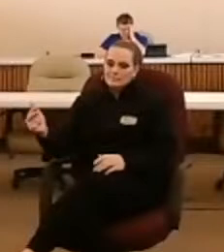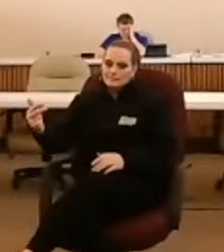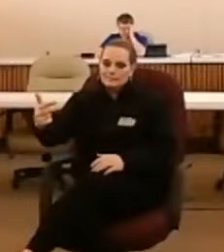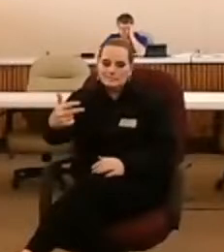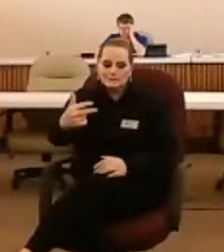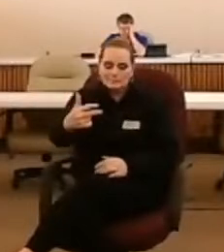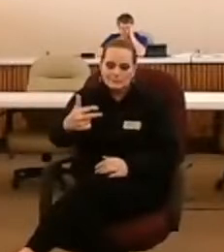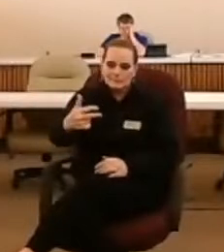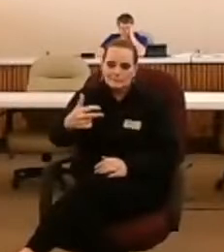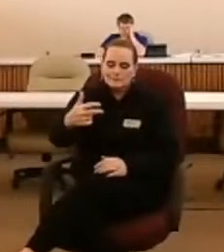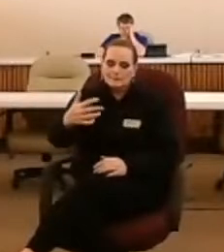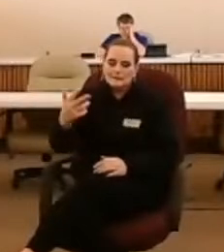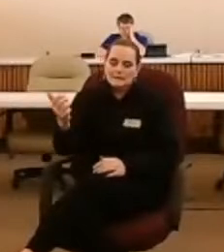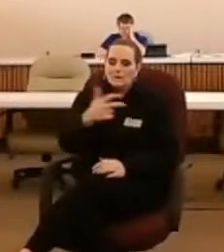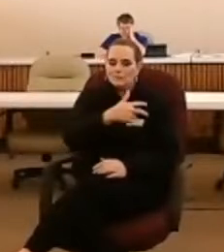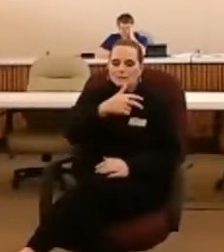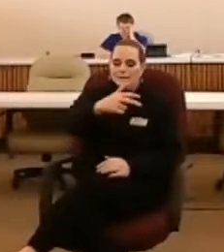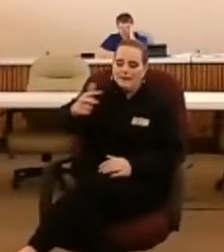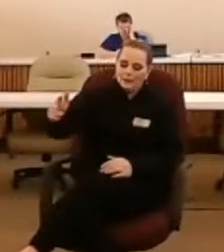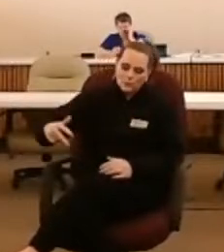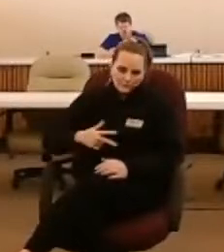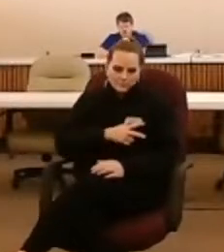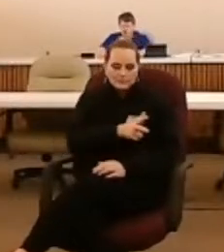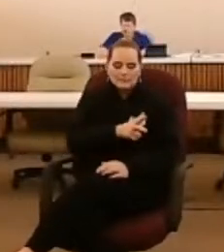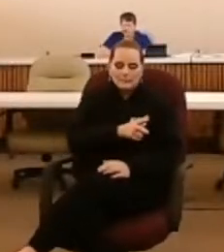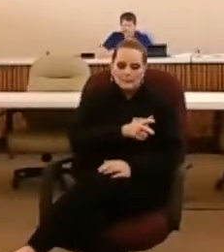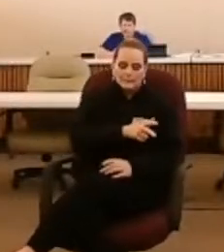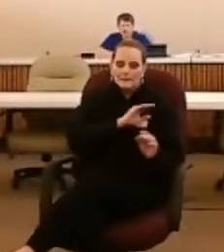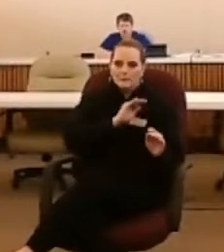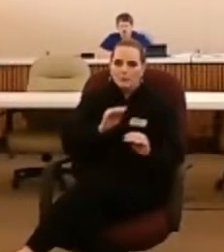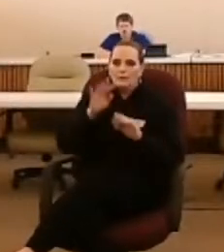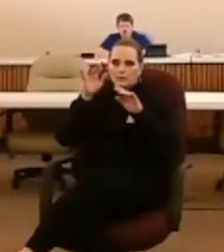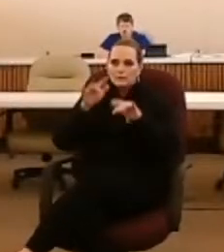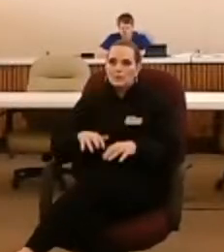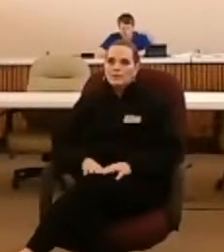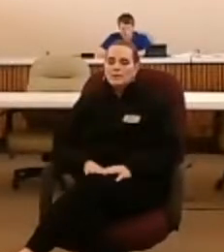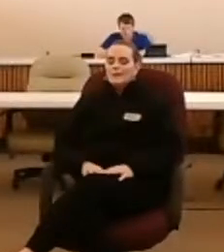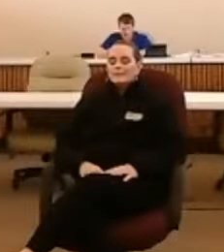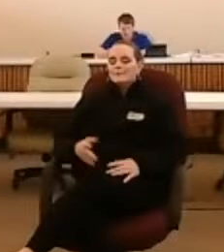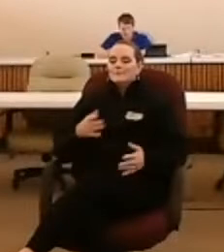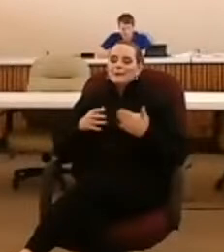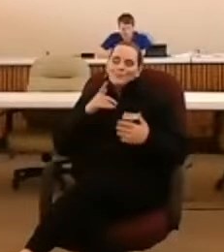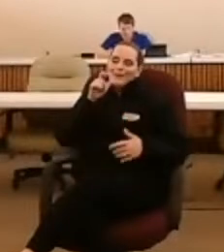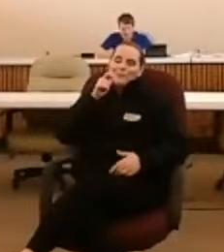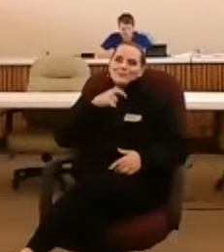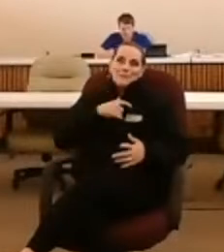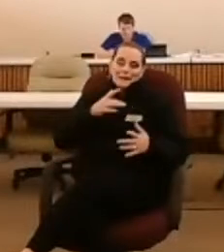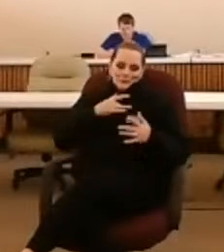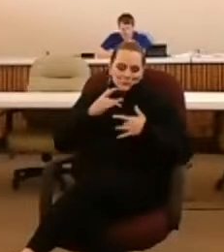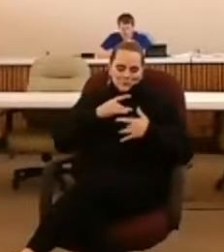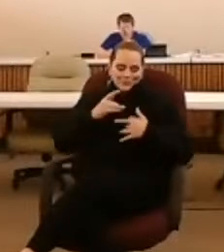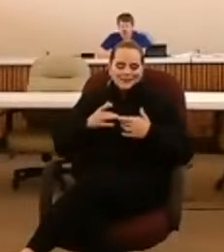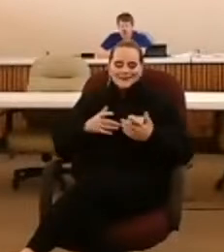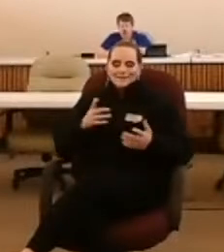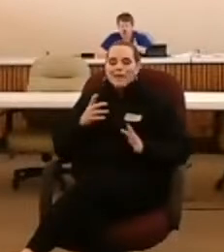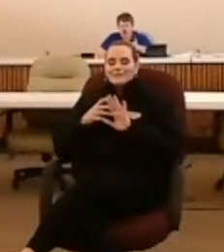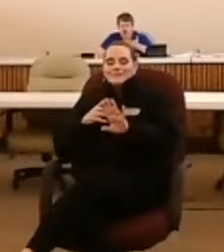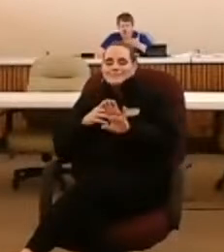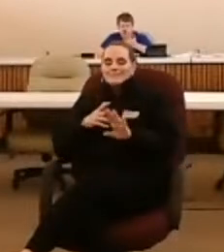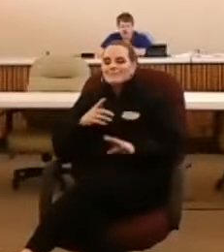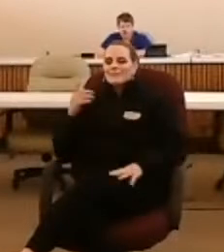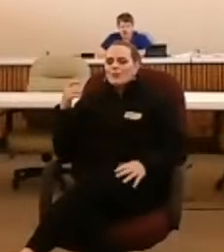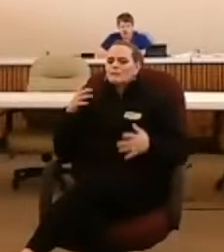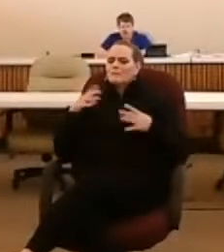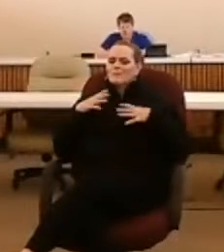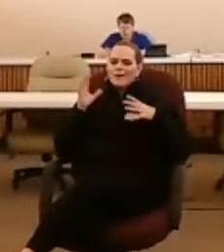nose of his plow and pull it somewhere else. Yeah. But that wasn't my concern coming here. It was just to clarify No that problem. my No, well, family again, can while visit you're my here, we